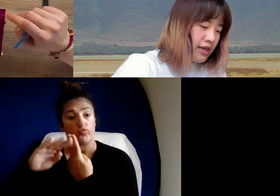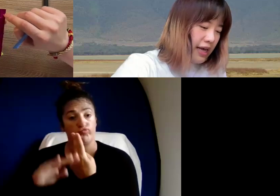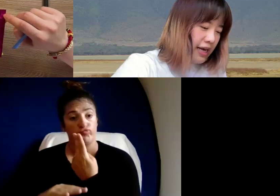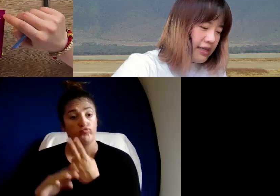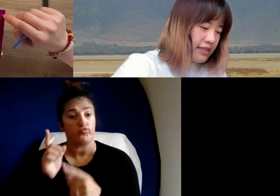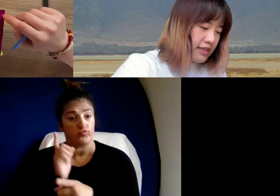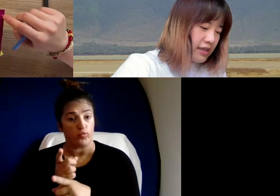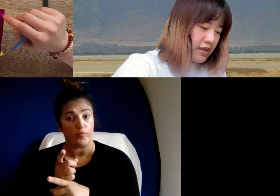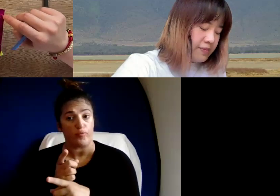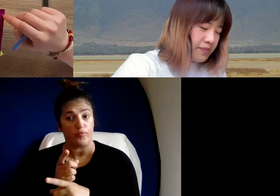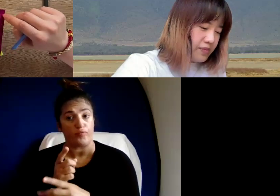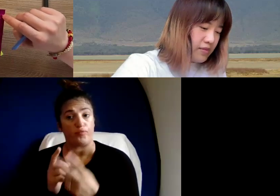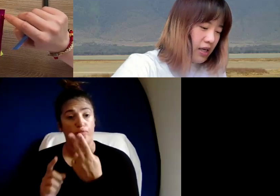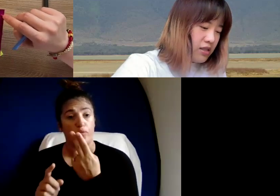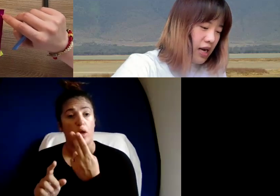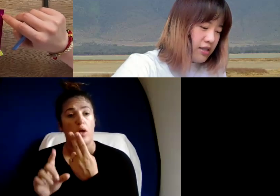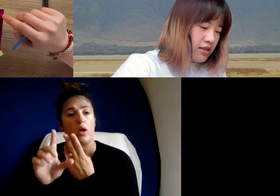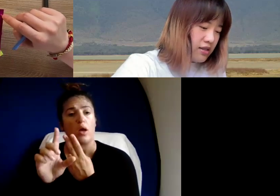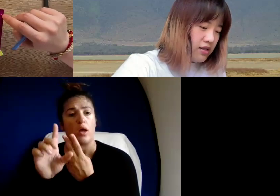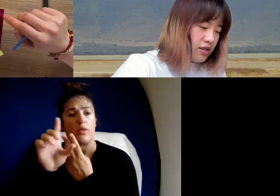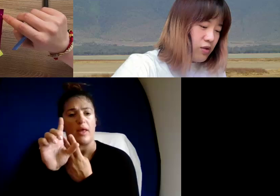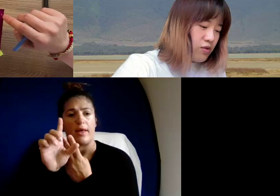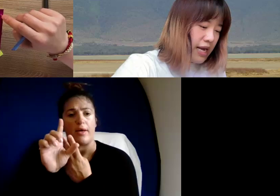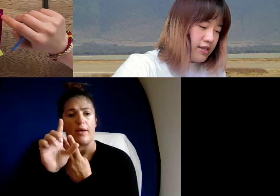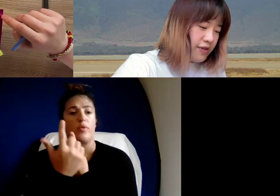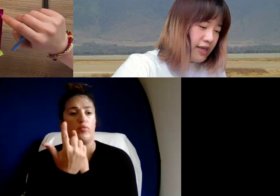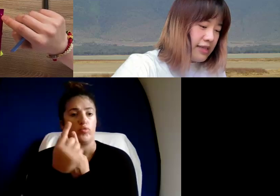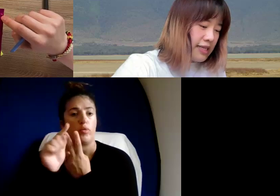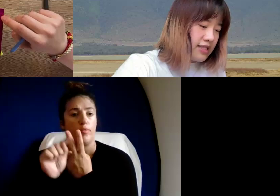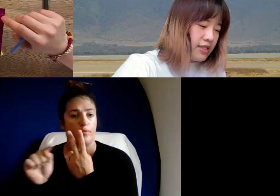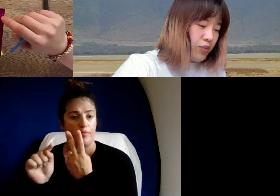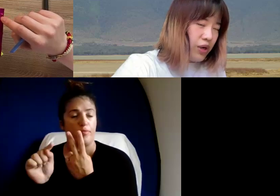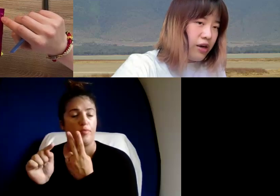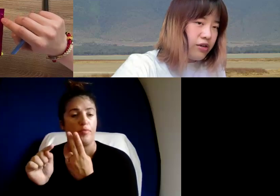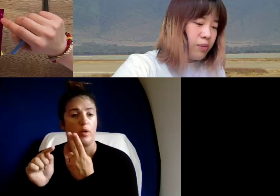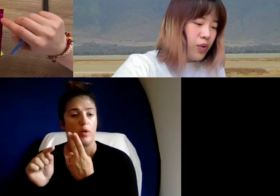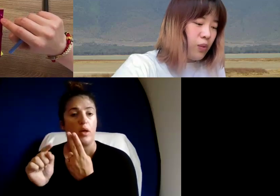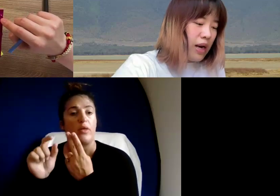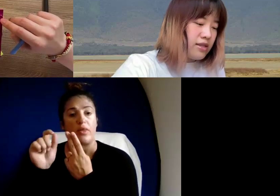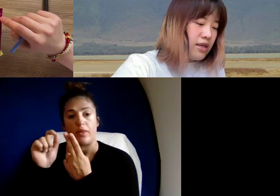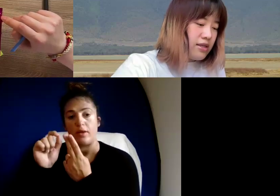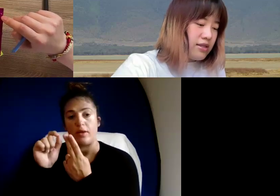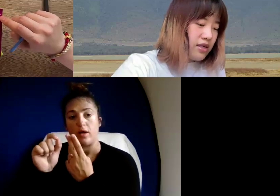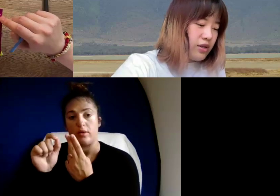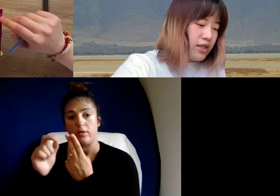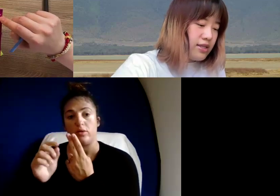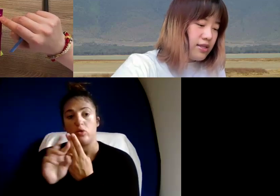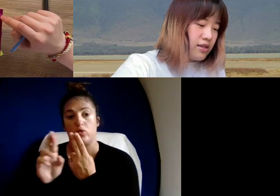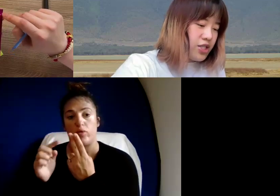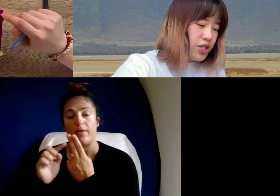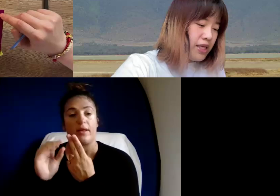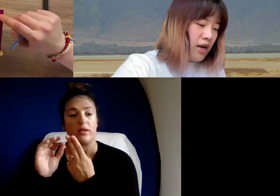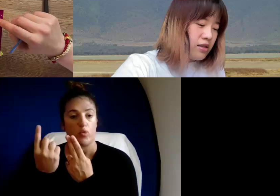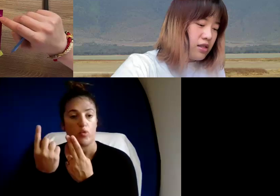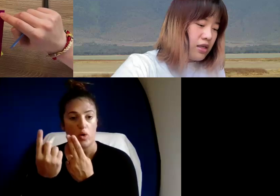L and a dot to the right of it. That's the Braille number 1. So